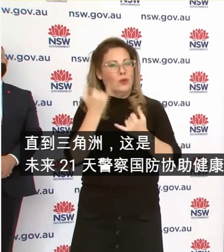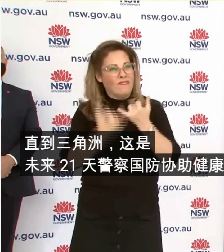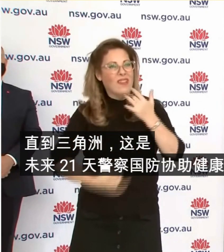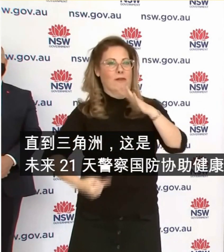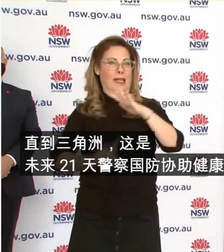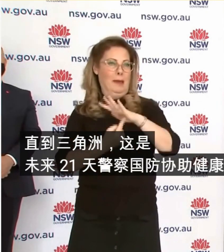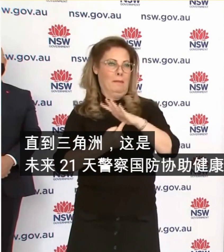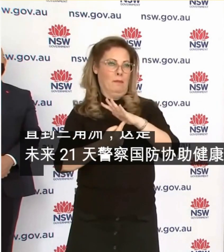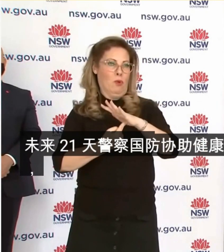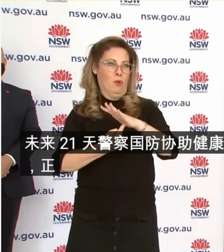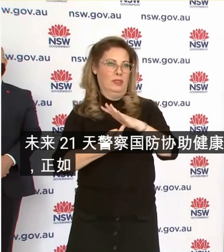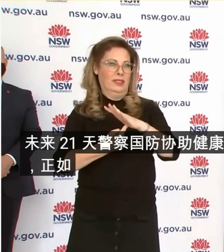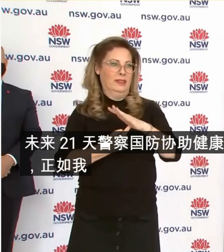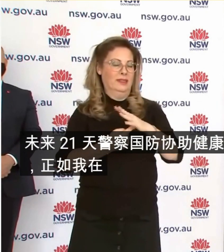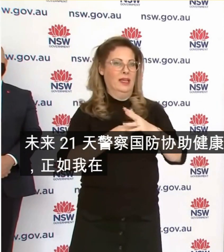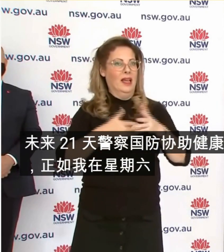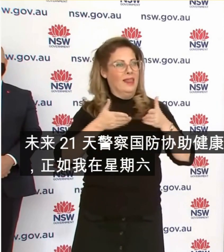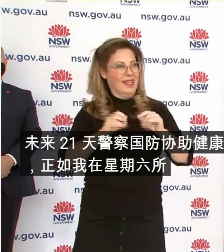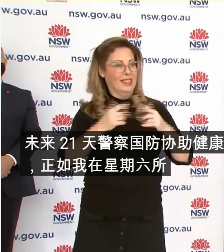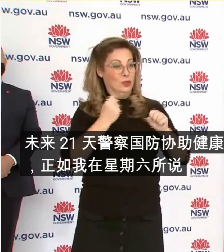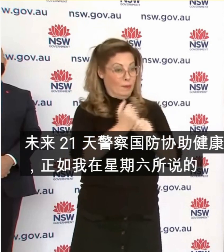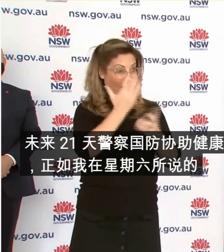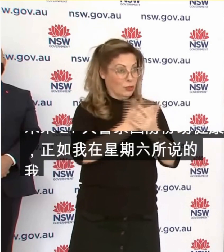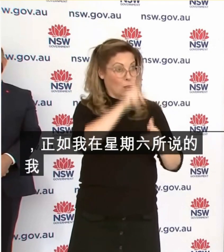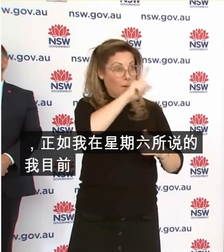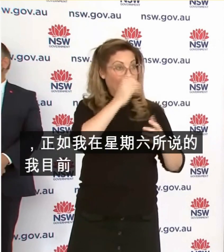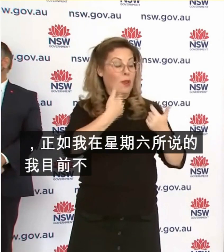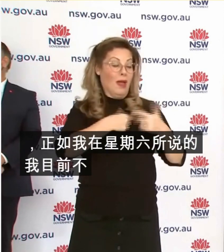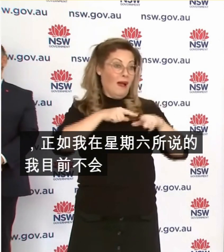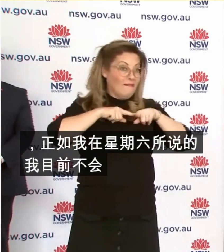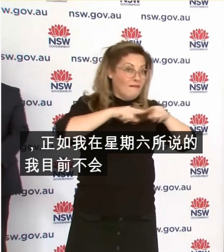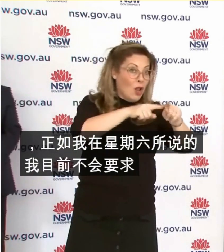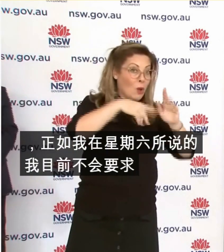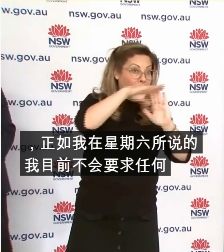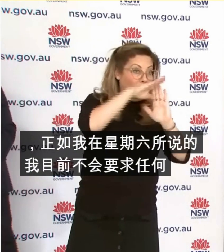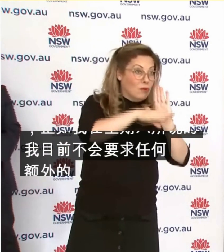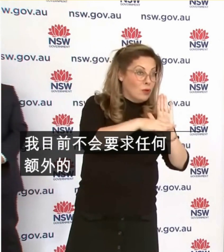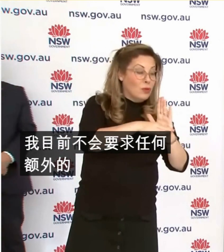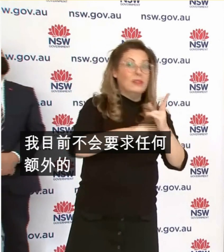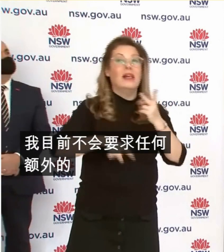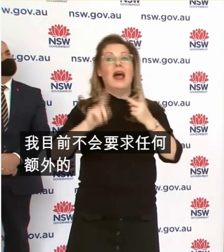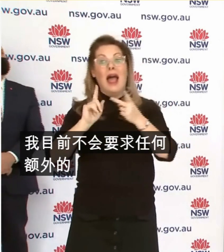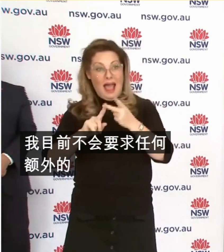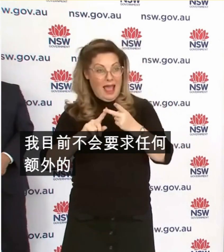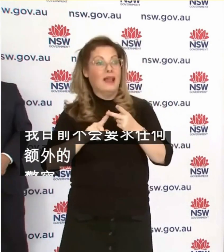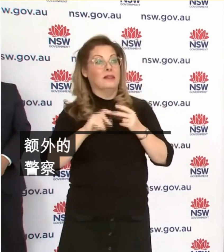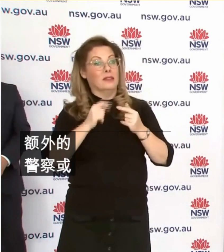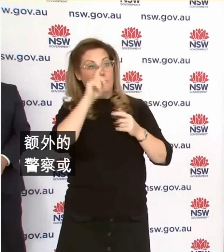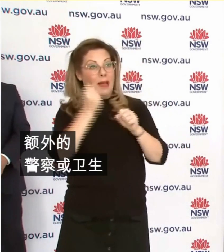police, defence, assisting health over the next 21 days. And as I said on Saturday, I won't be asking for any